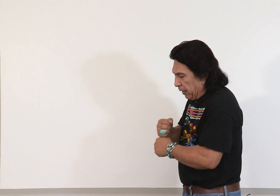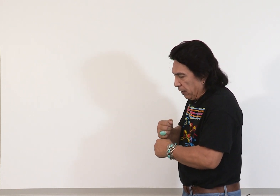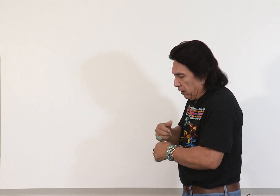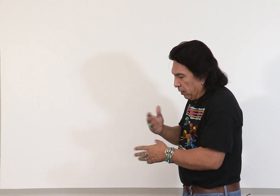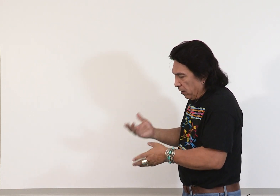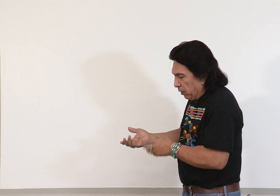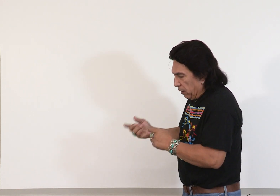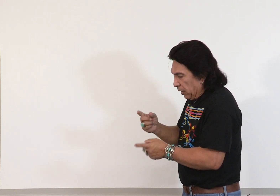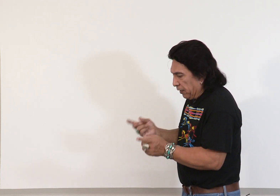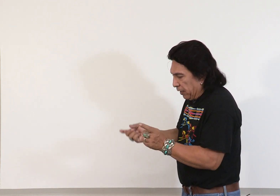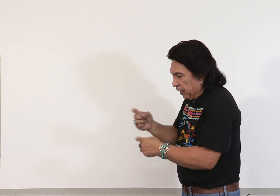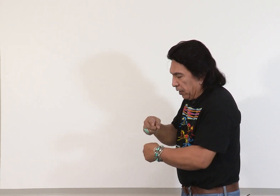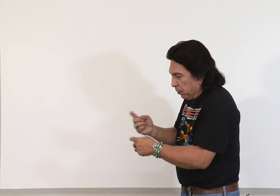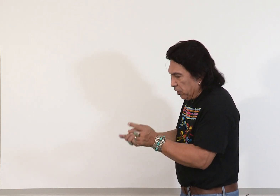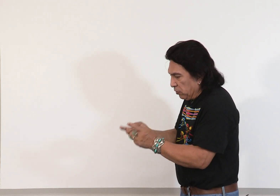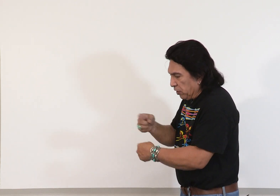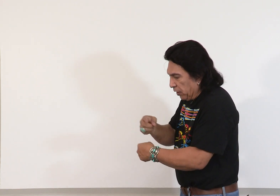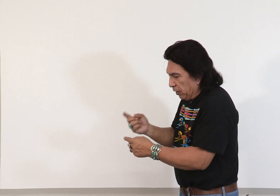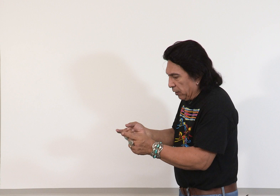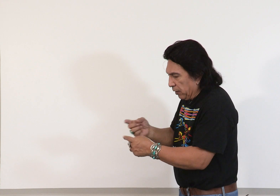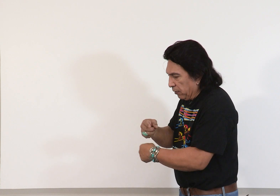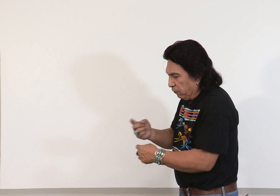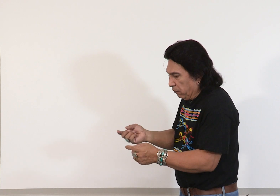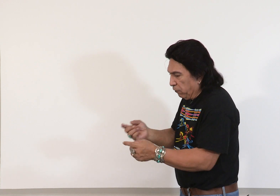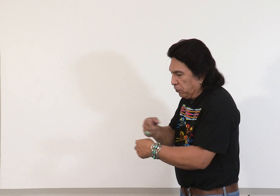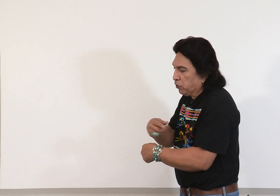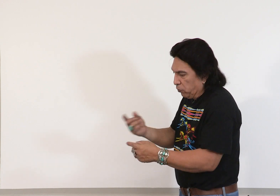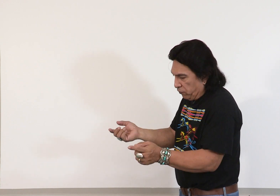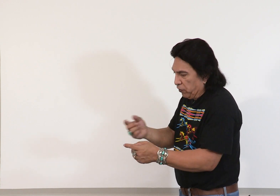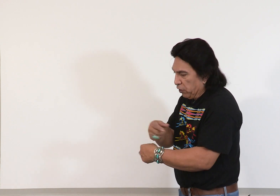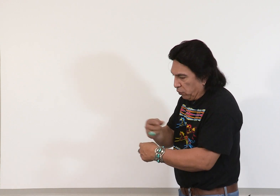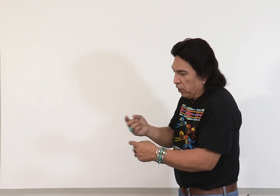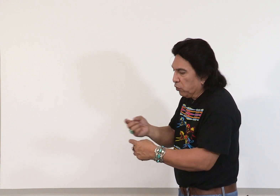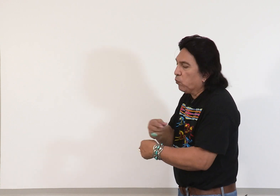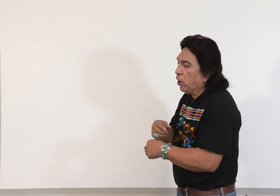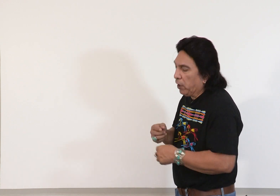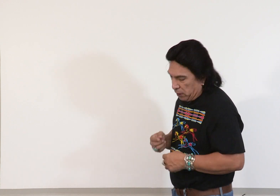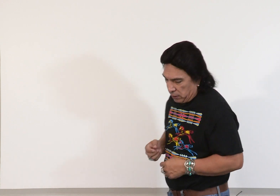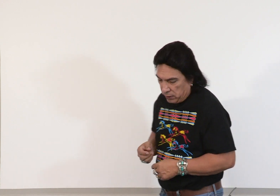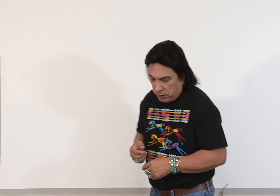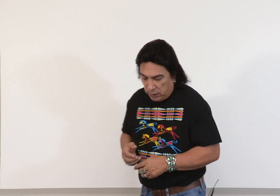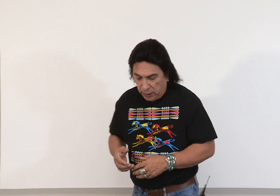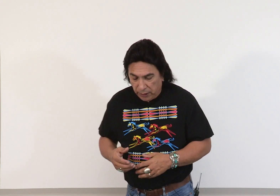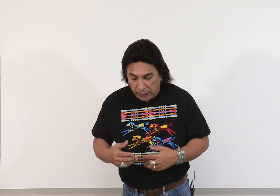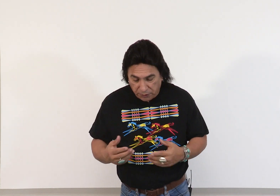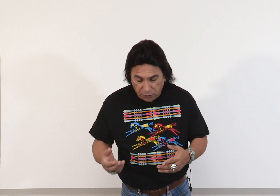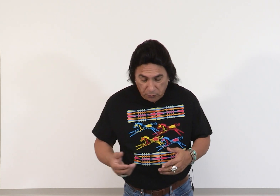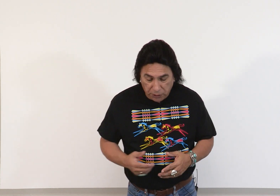Make. And I think they can be used versatile for either one in that situation.